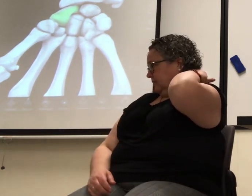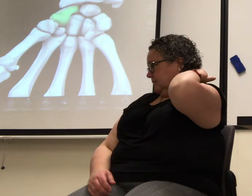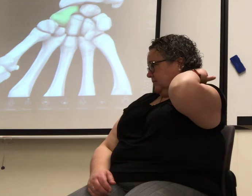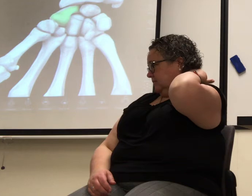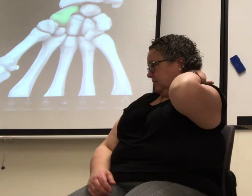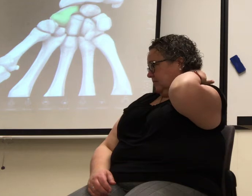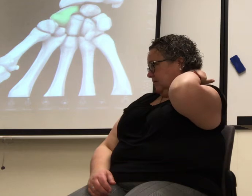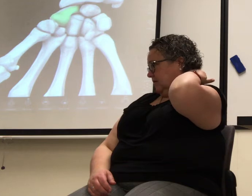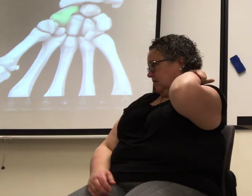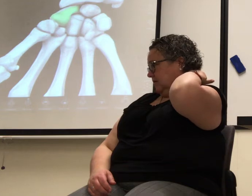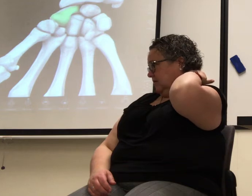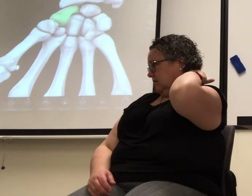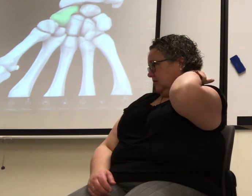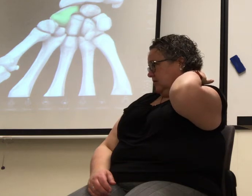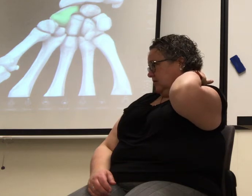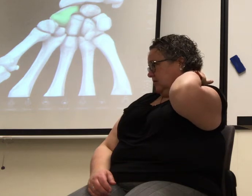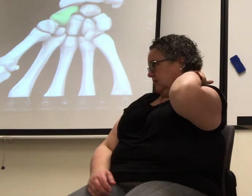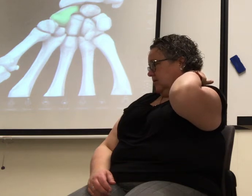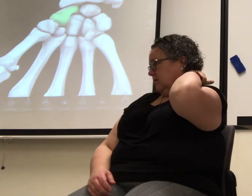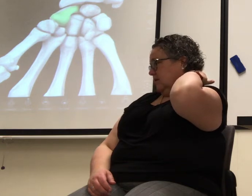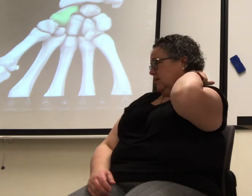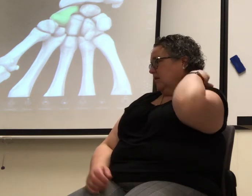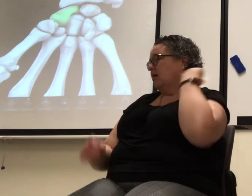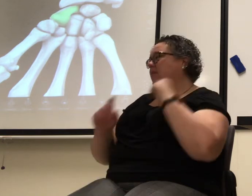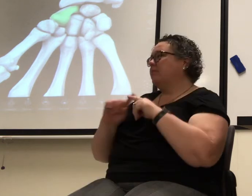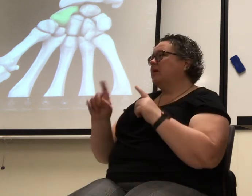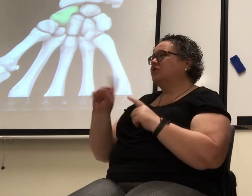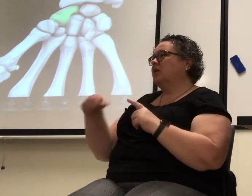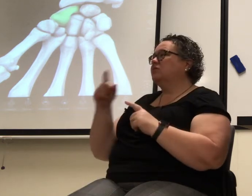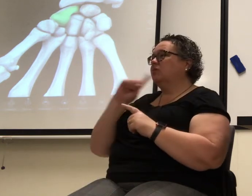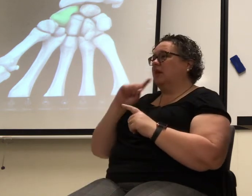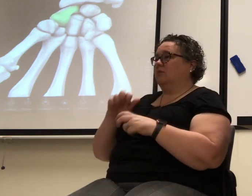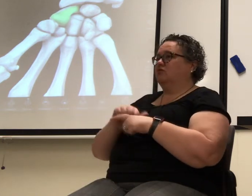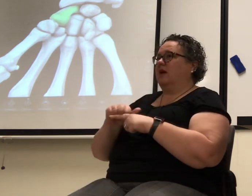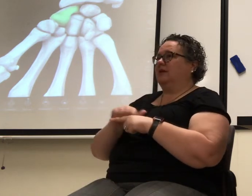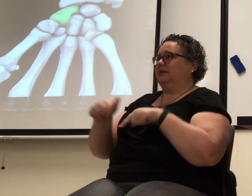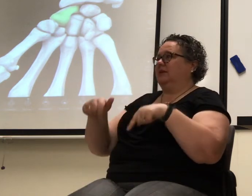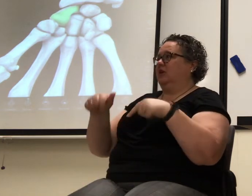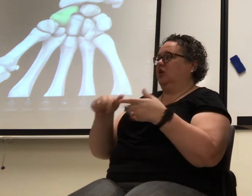just drill each other in lab until you've got it down.